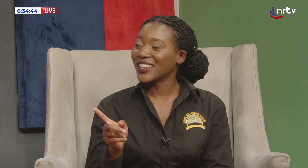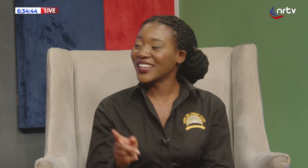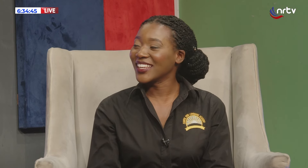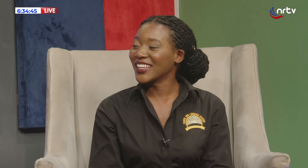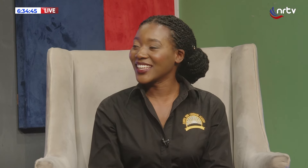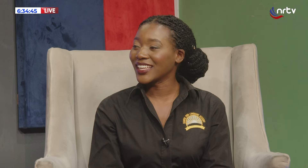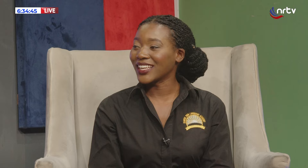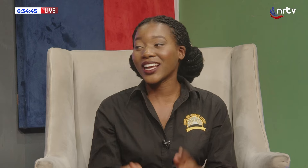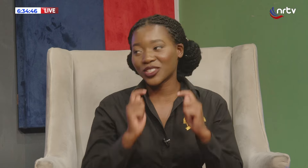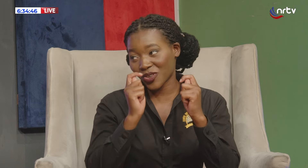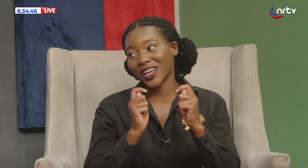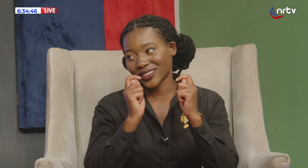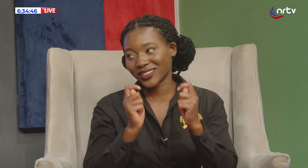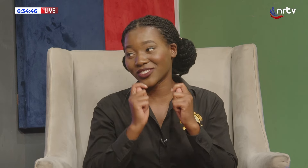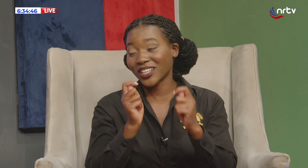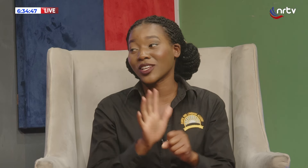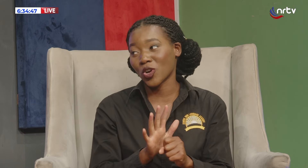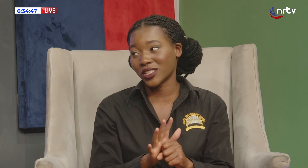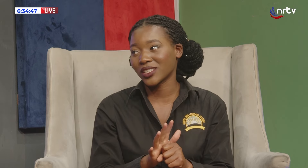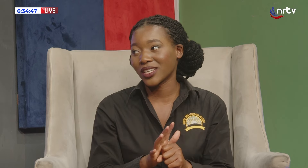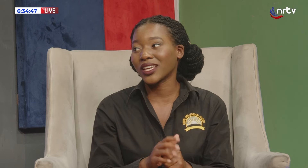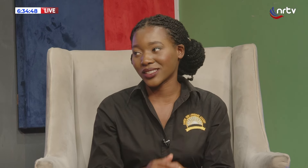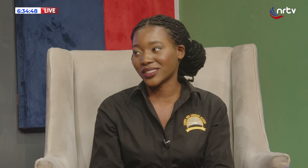You know, yeah, she tries. She tries. Yes. Oh, this is trying.